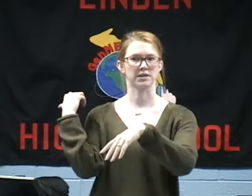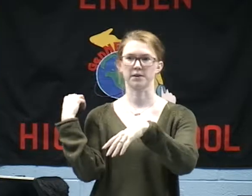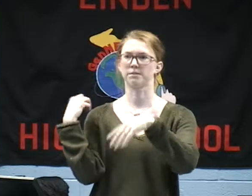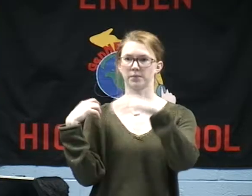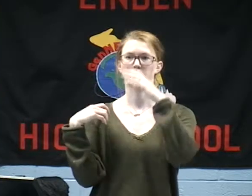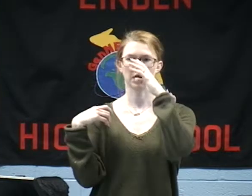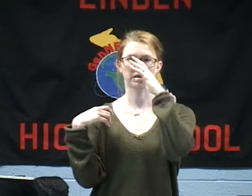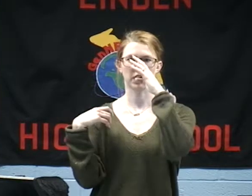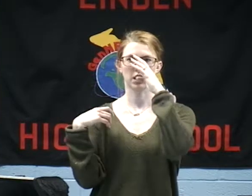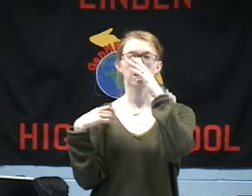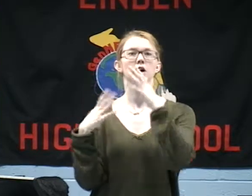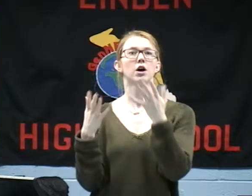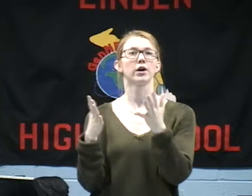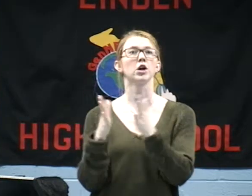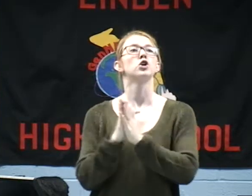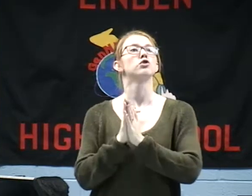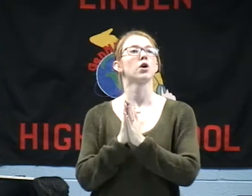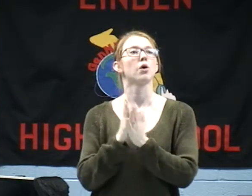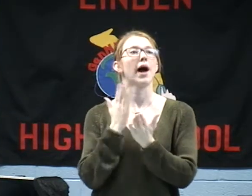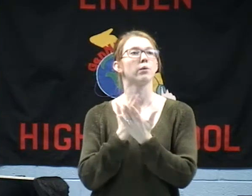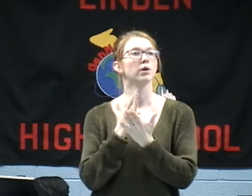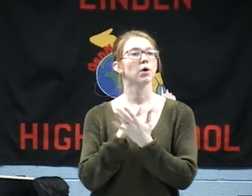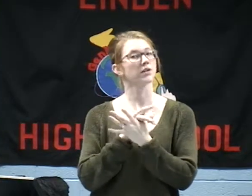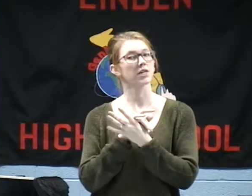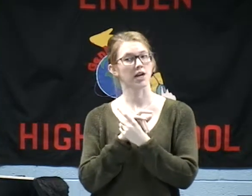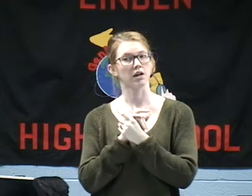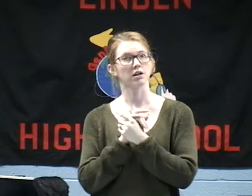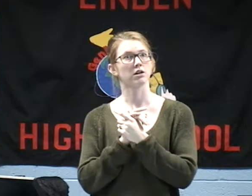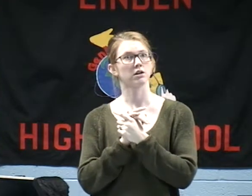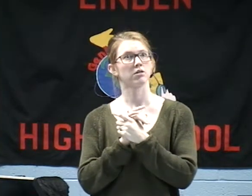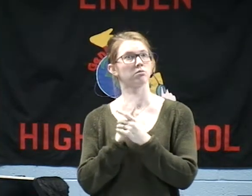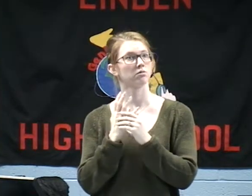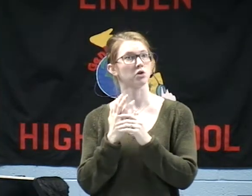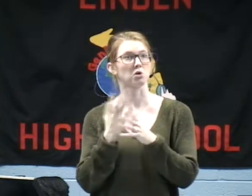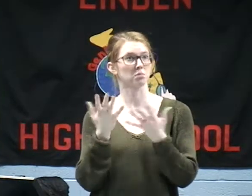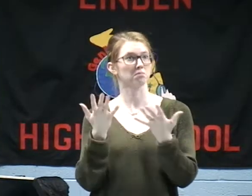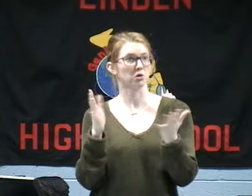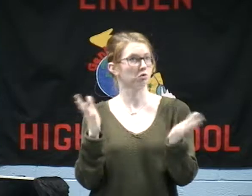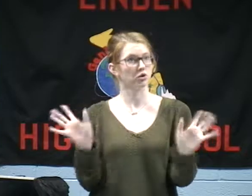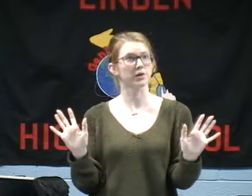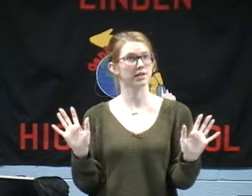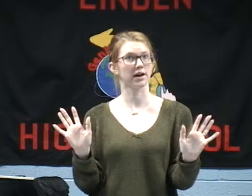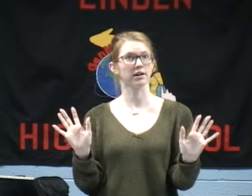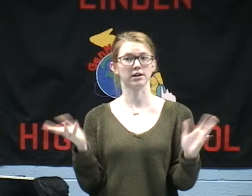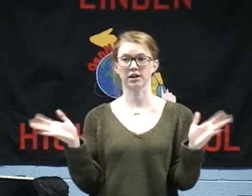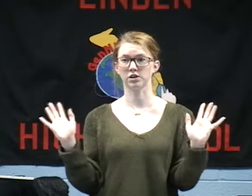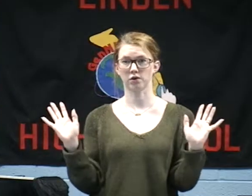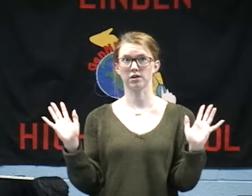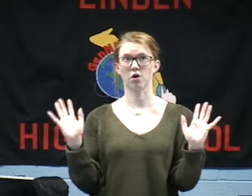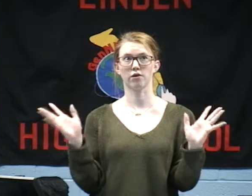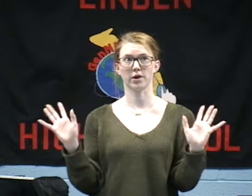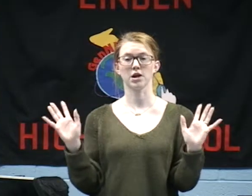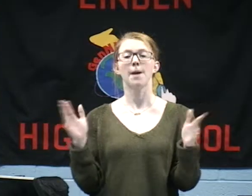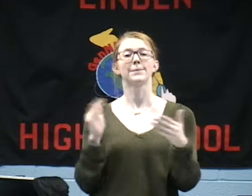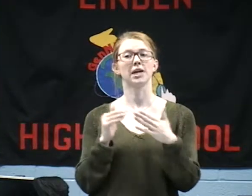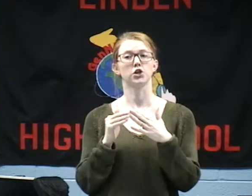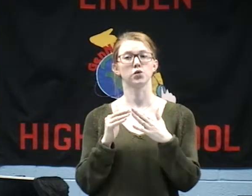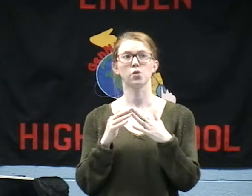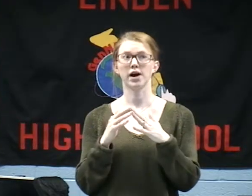fine. Okay, so I will post it tonight. So you can do it tonight and get it over with. But I do want